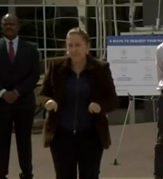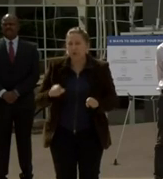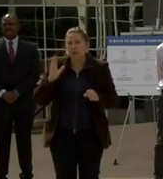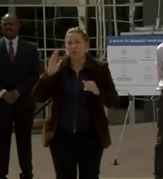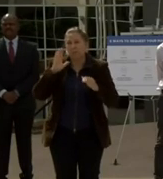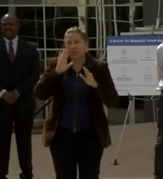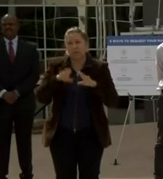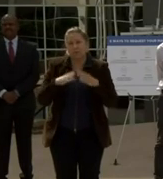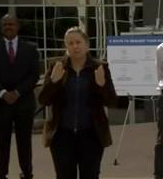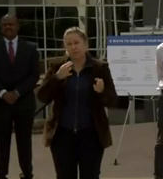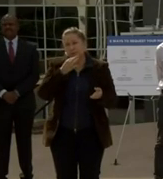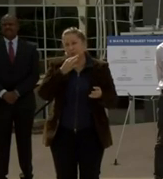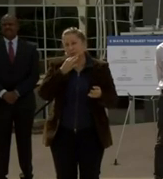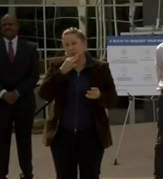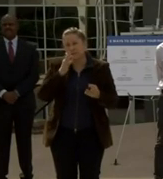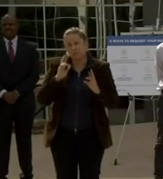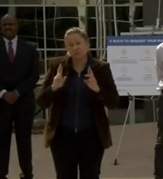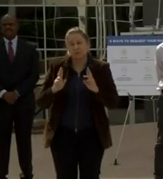possible.